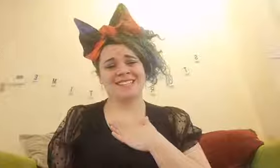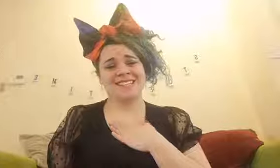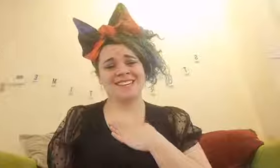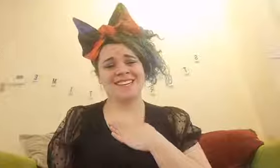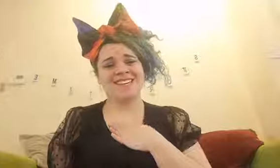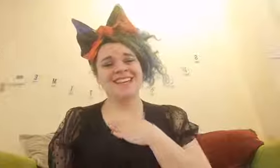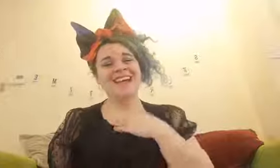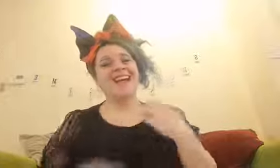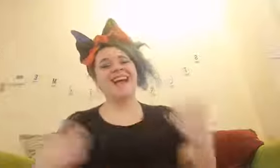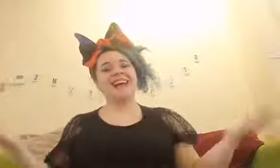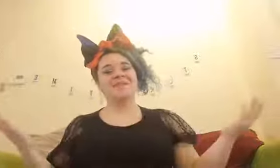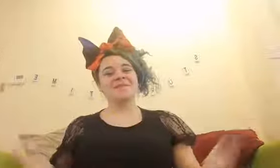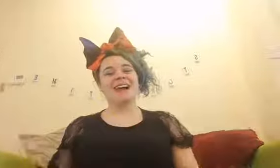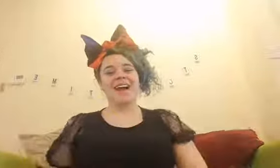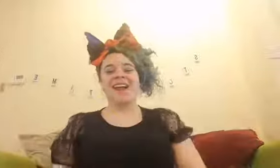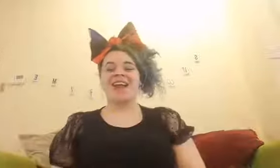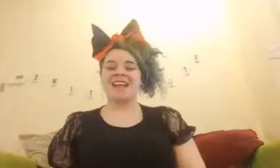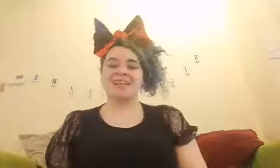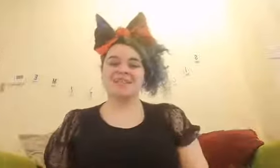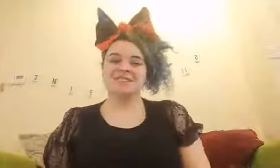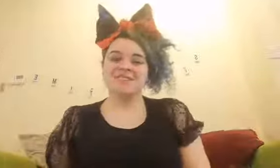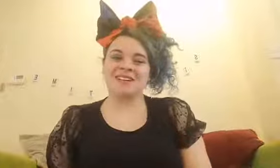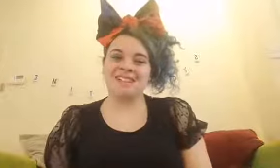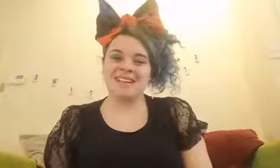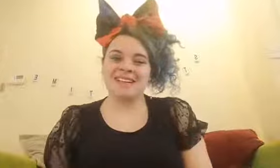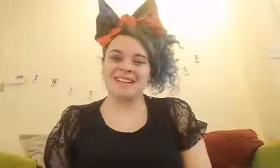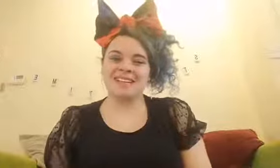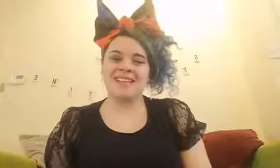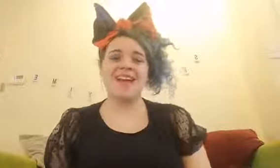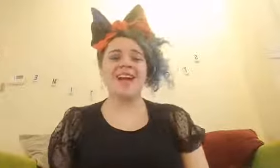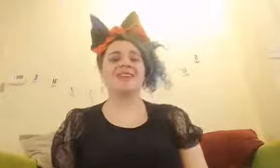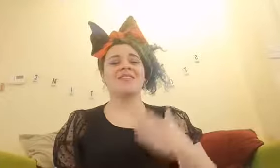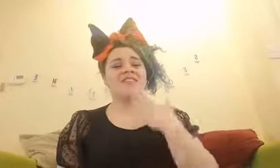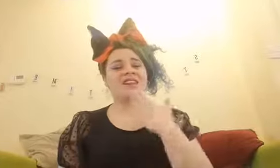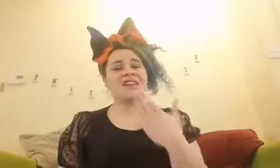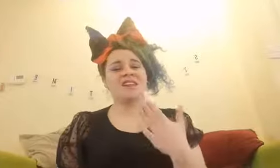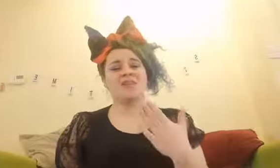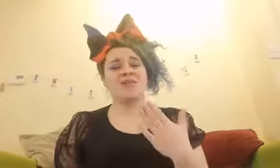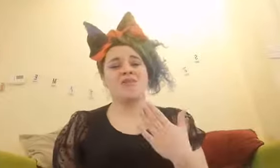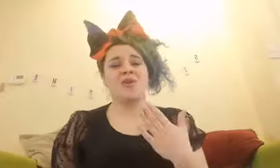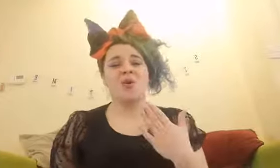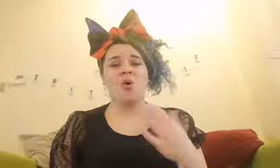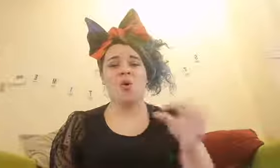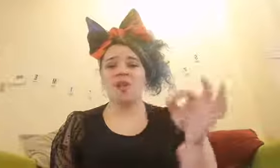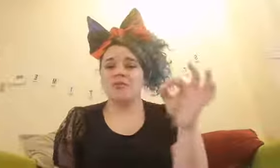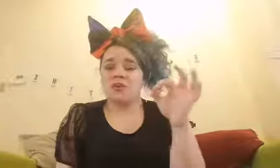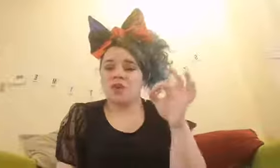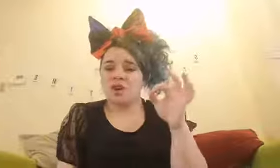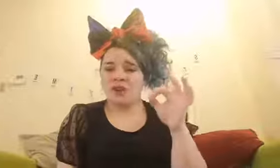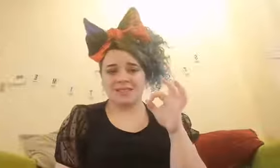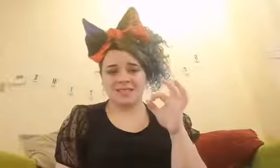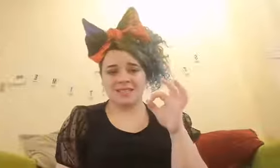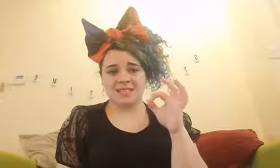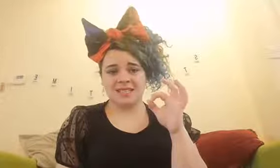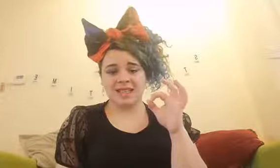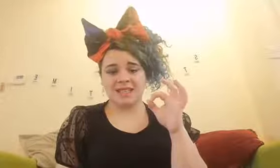it. I had loads of fun telling it, and thank you for all of your answers as